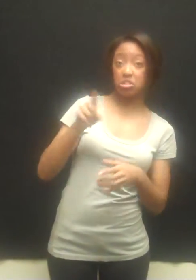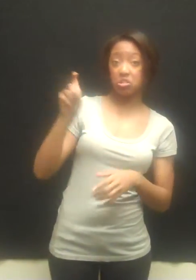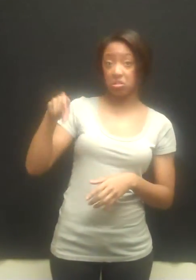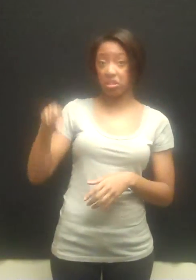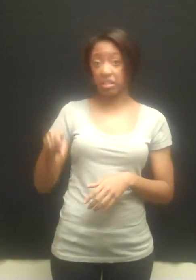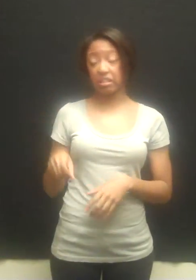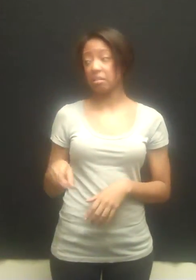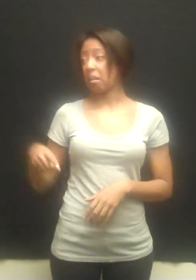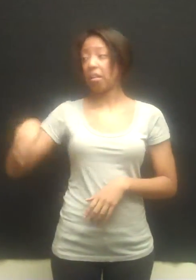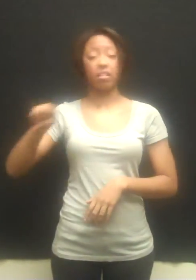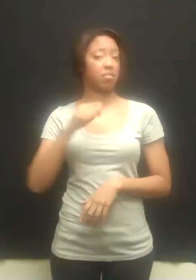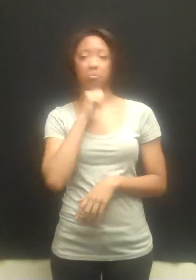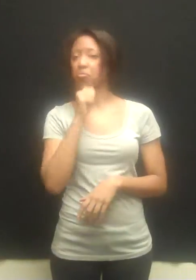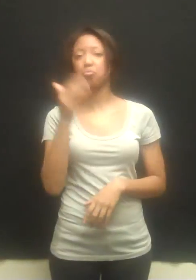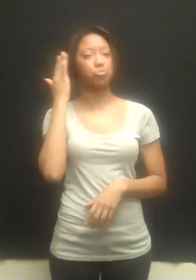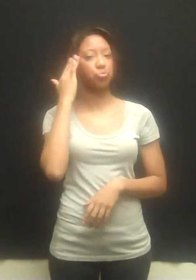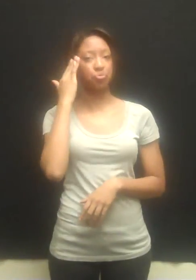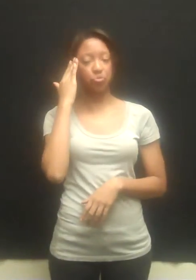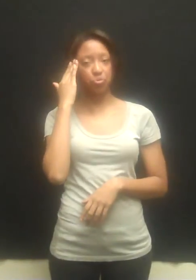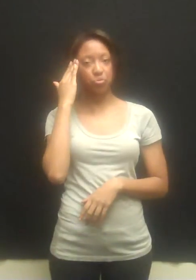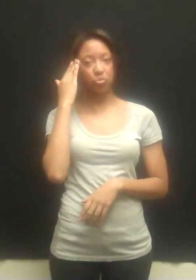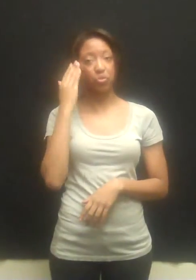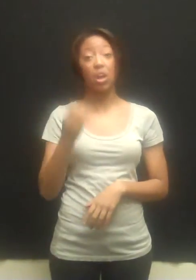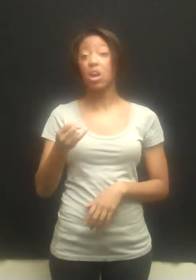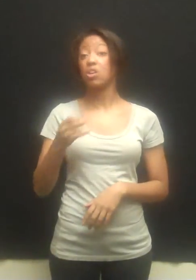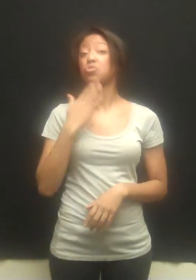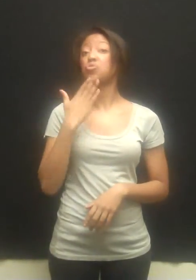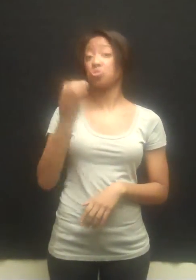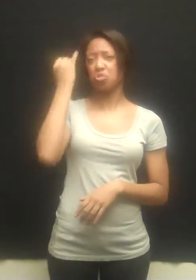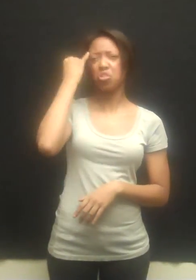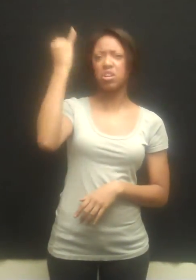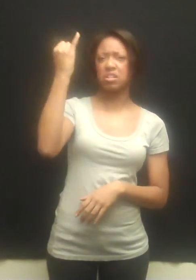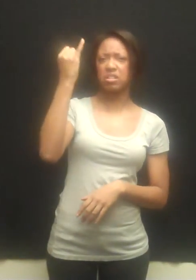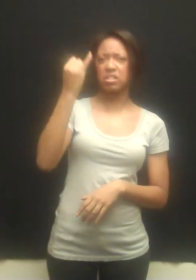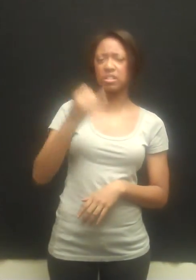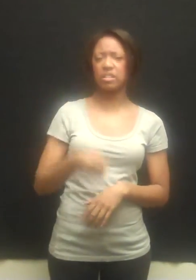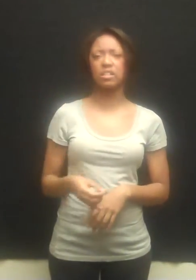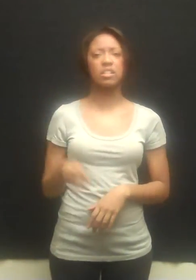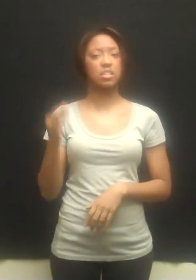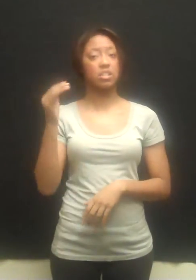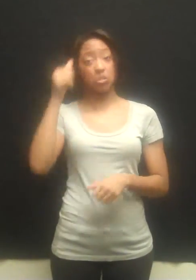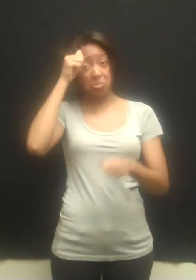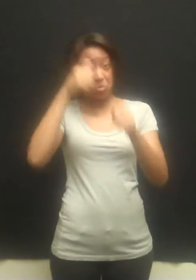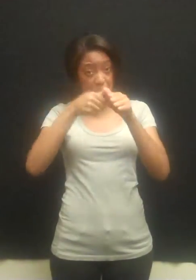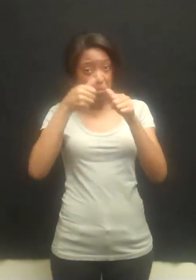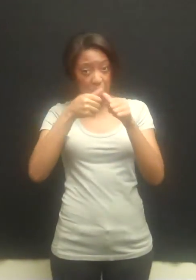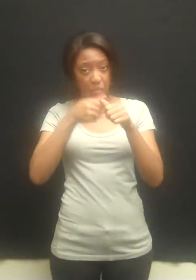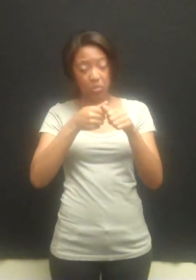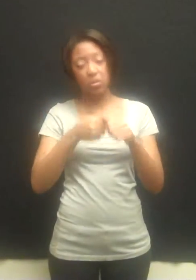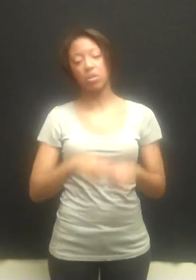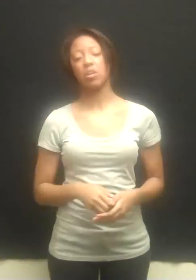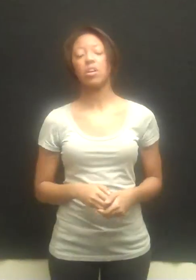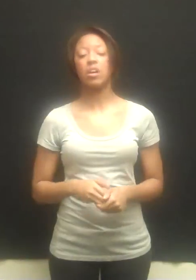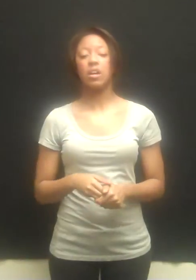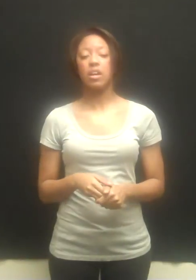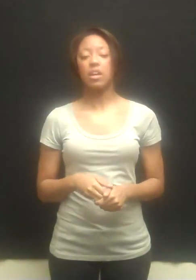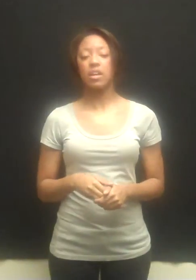It's a good idea to have these in mind. I encourage you to explain your hearing loss, what that